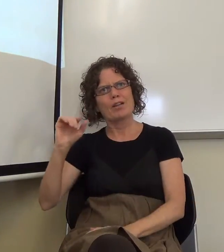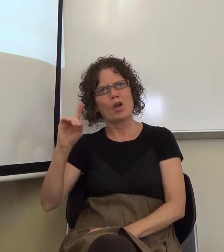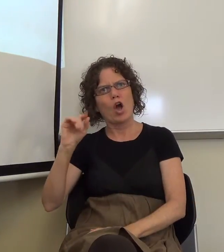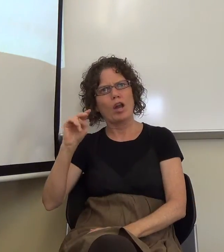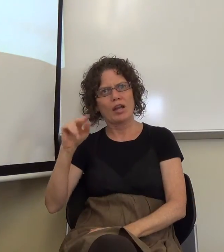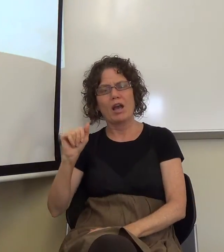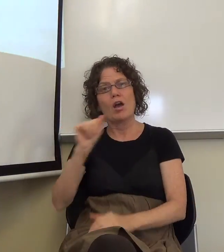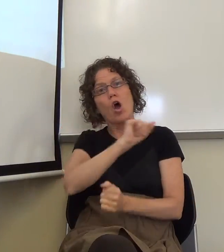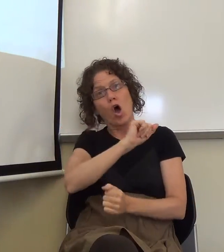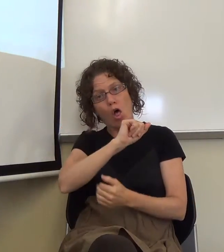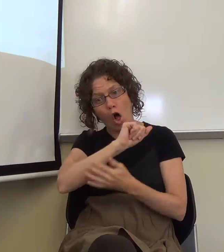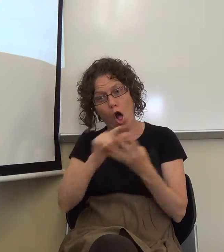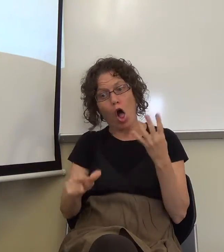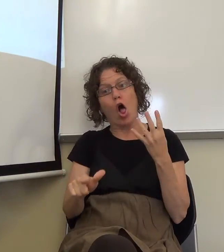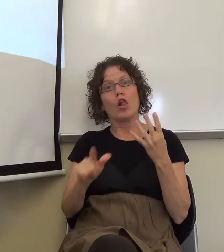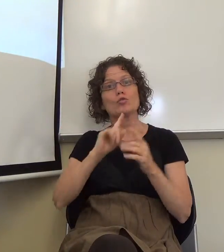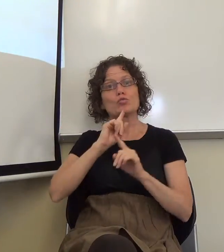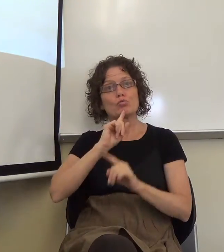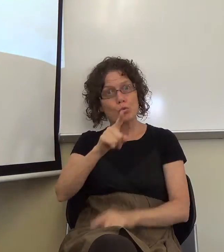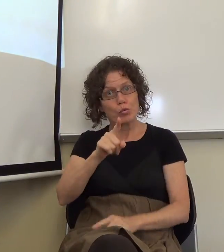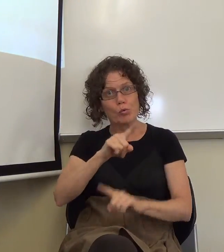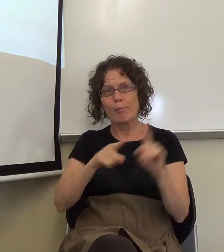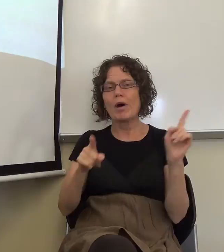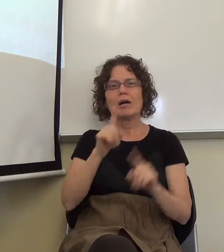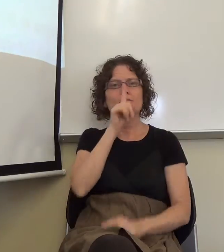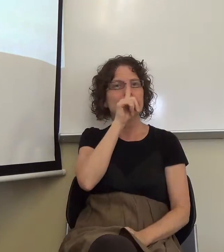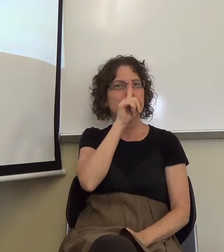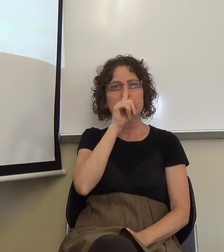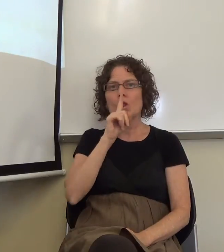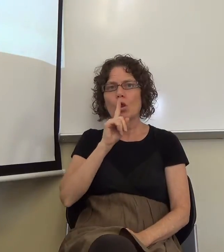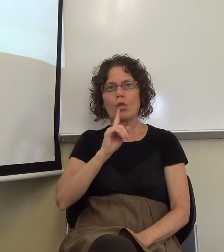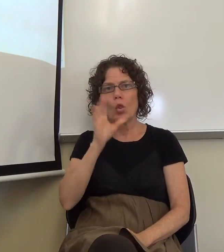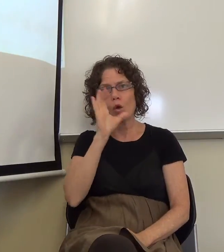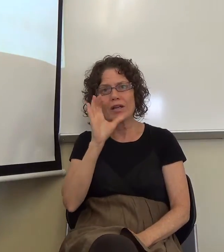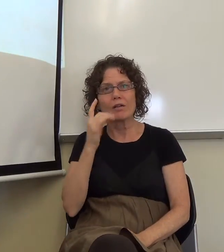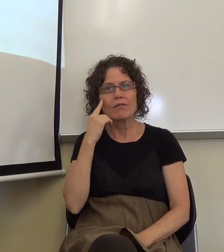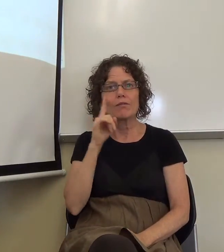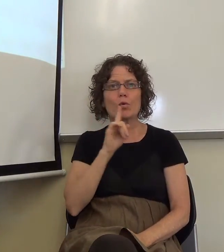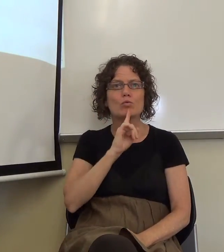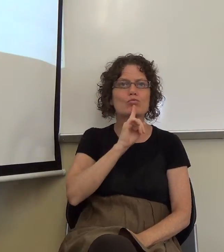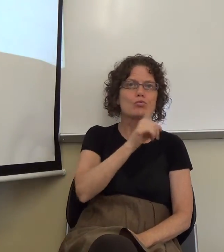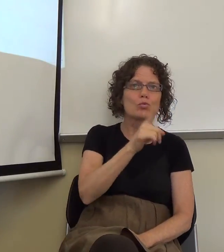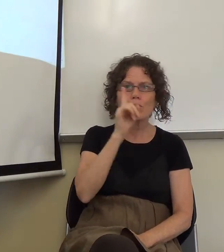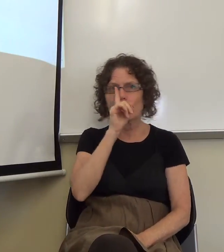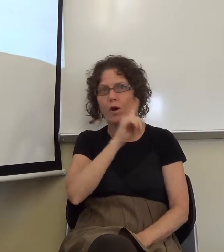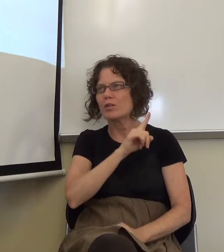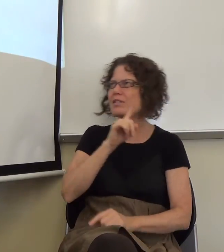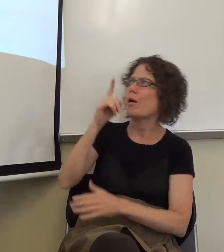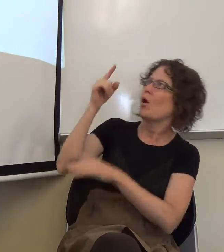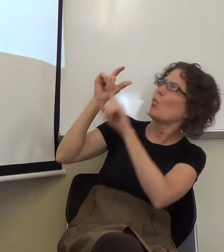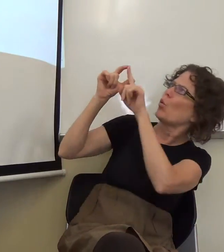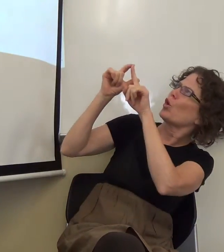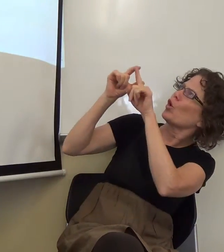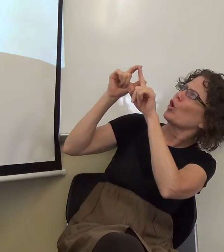true, but we're not necessarily looking for true or false. We're looking for what this word means. So